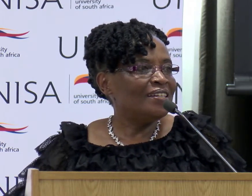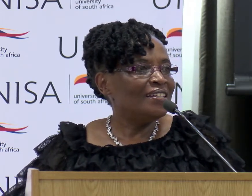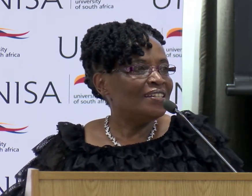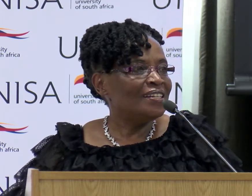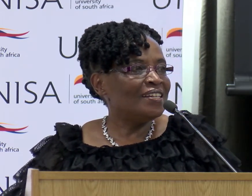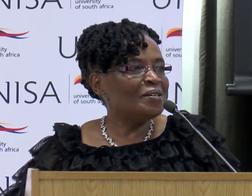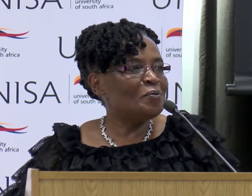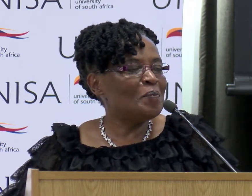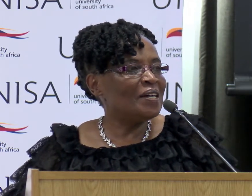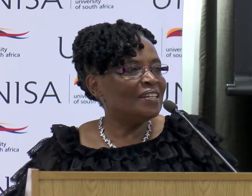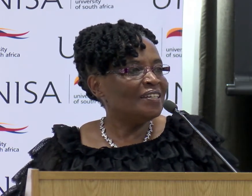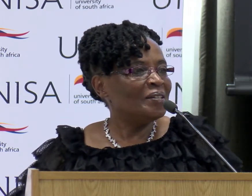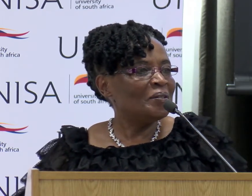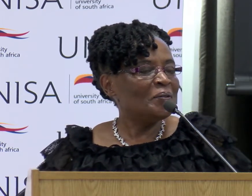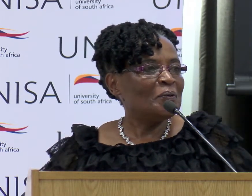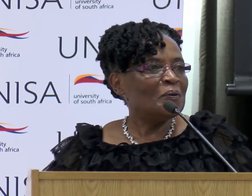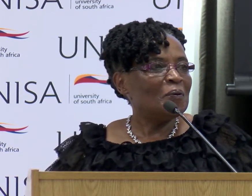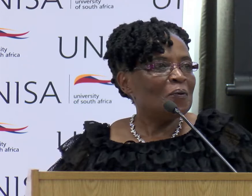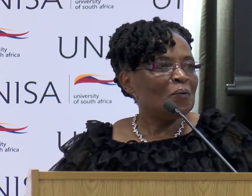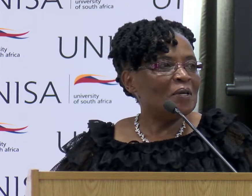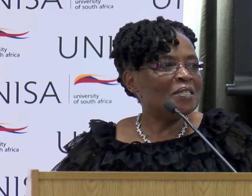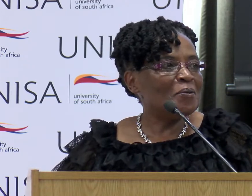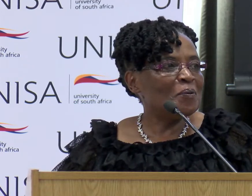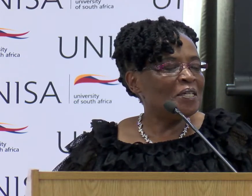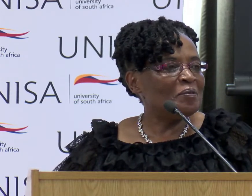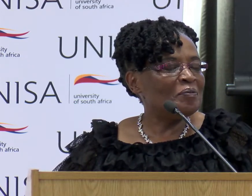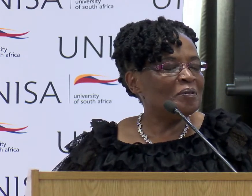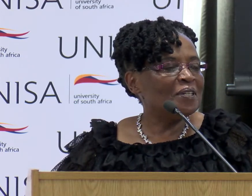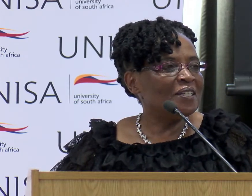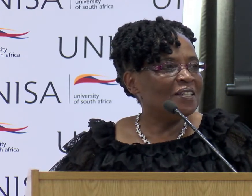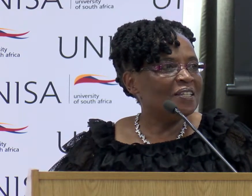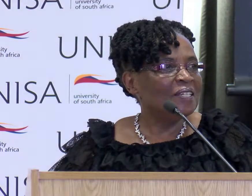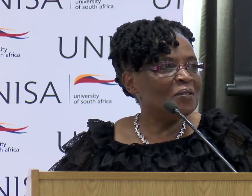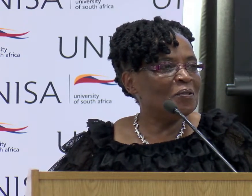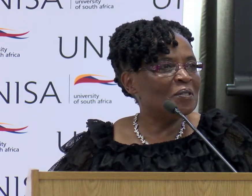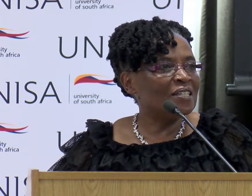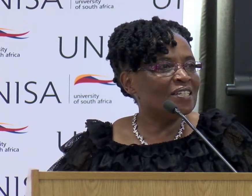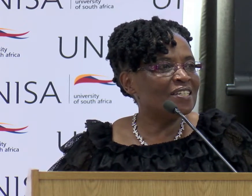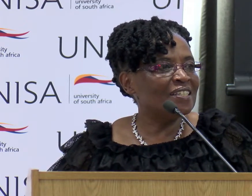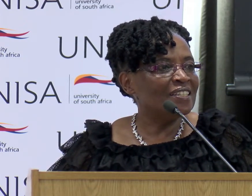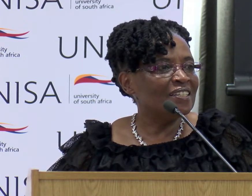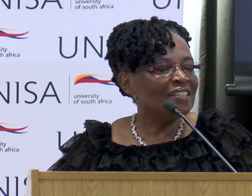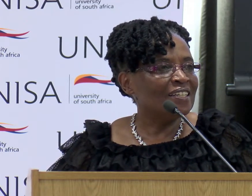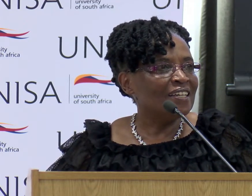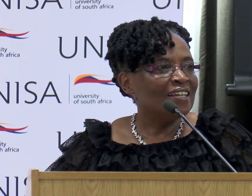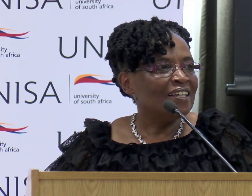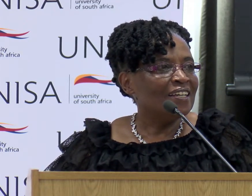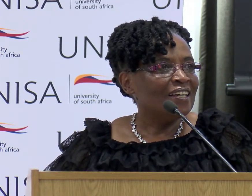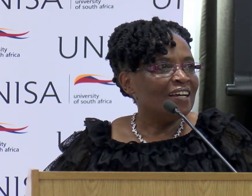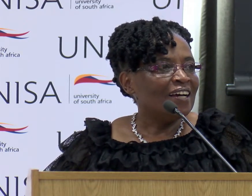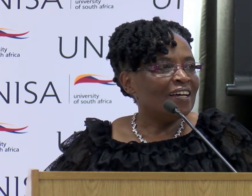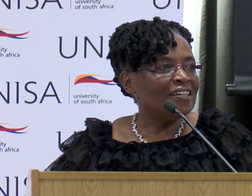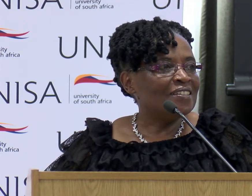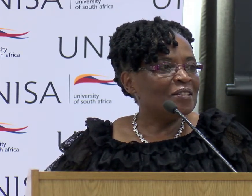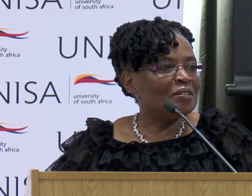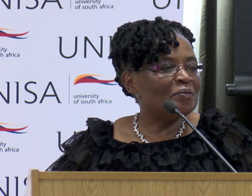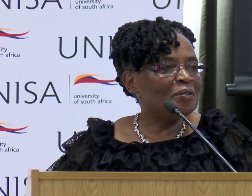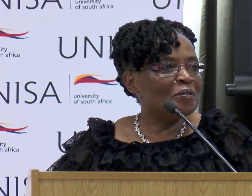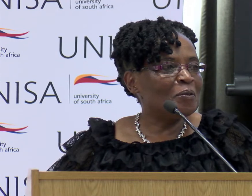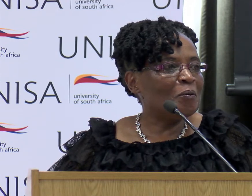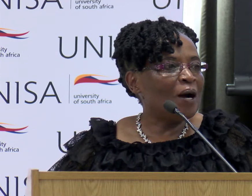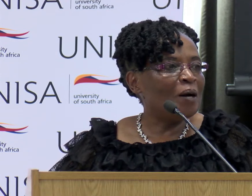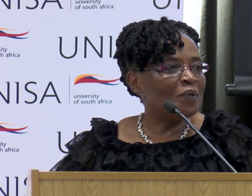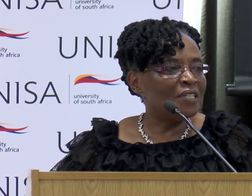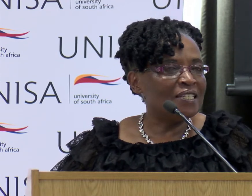Yabonga. Tate Ngubane. What a wonderful introduction. I just